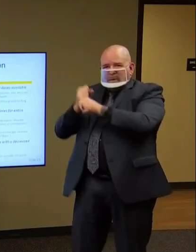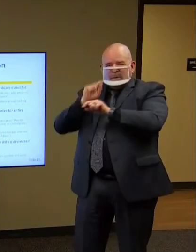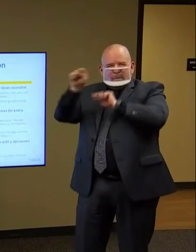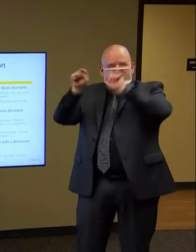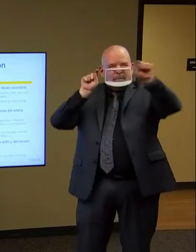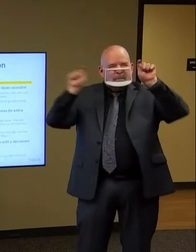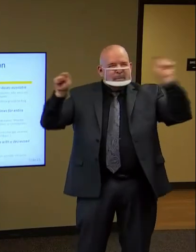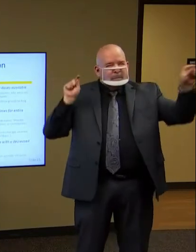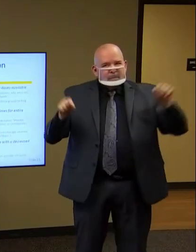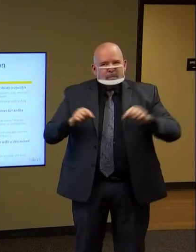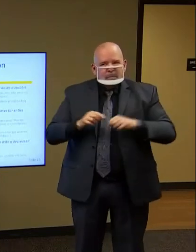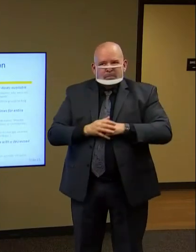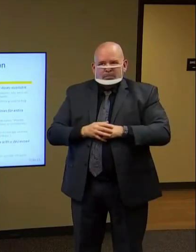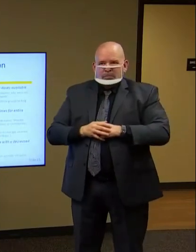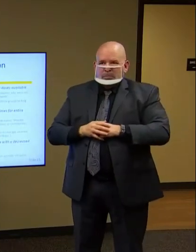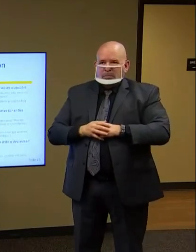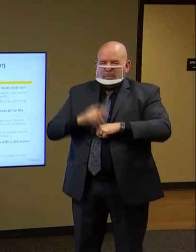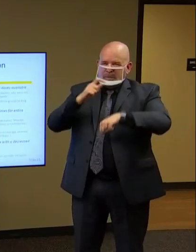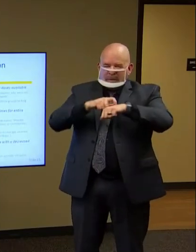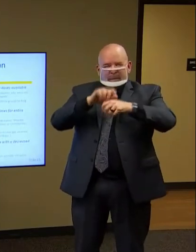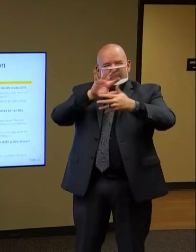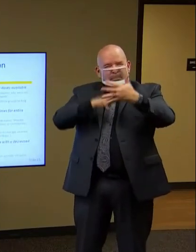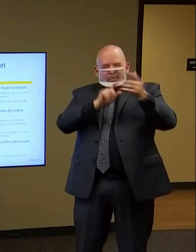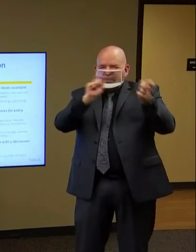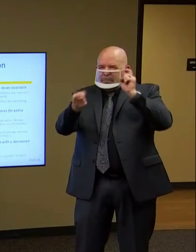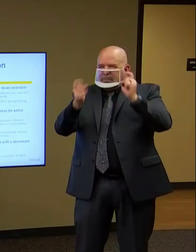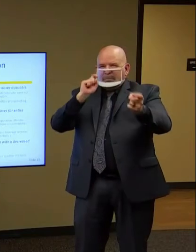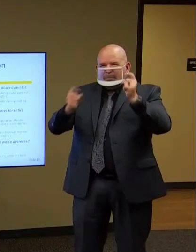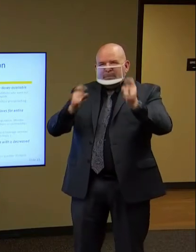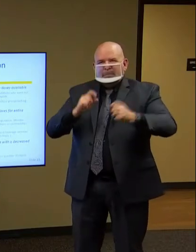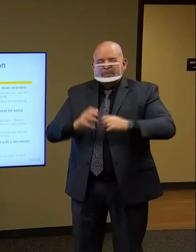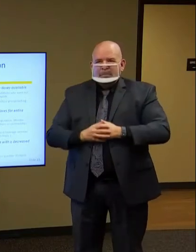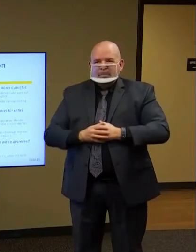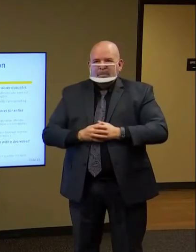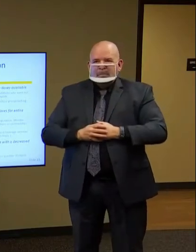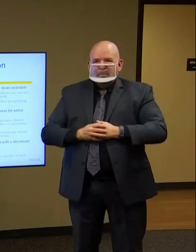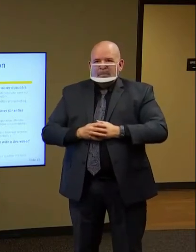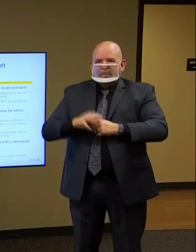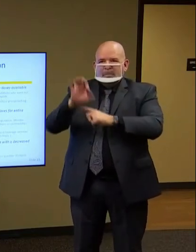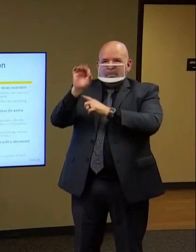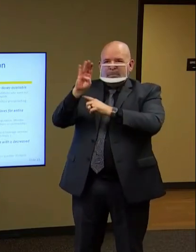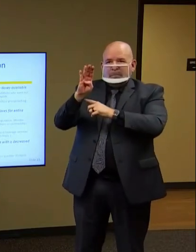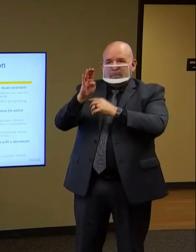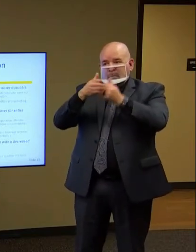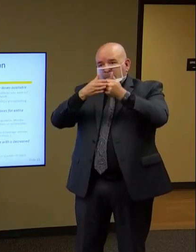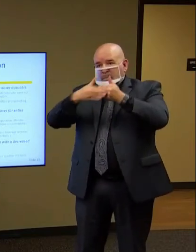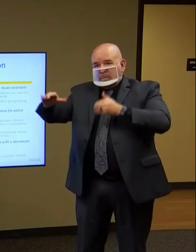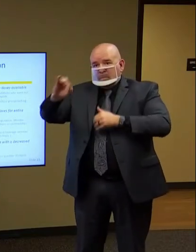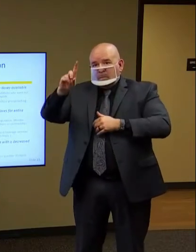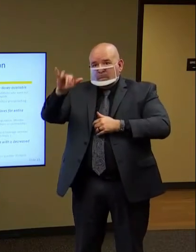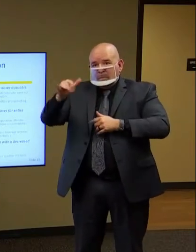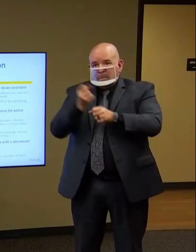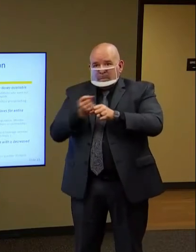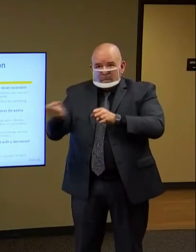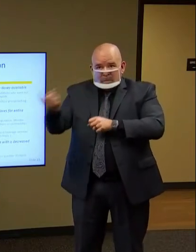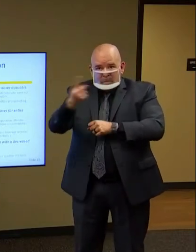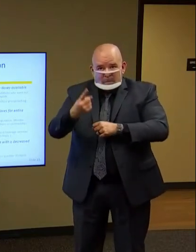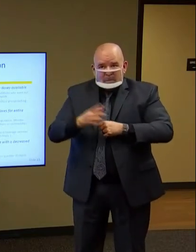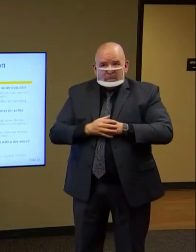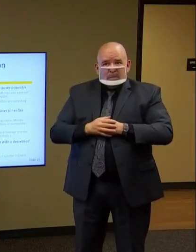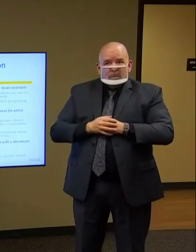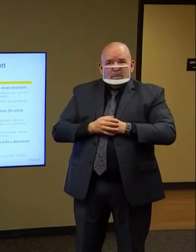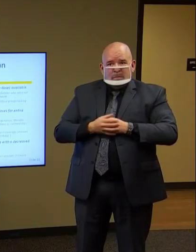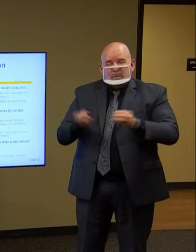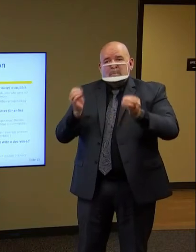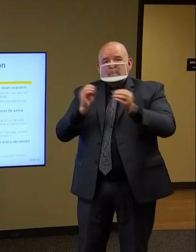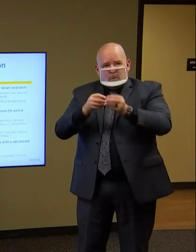and I'll talk about that. Phase 2, then from February to July, as there's increased numbers of vaccine doses available, as the Moderna vaccine